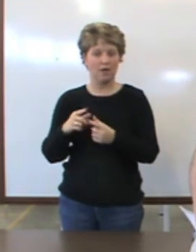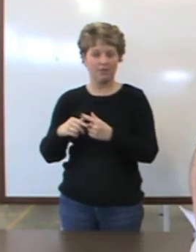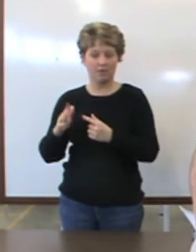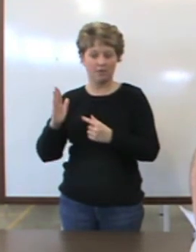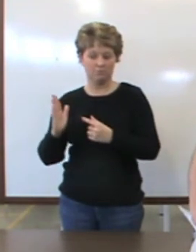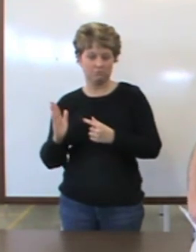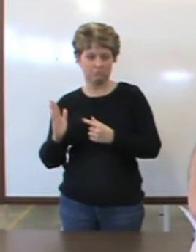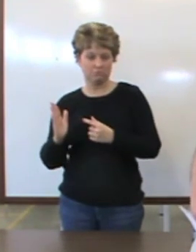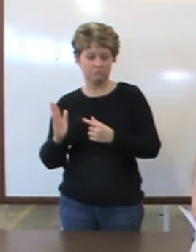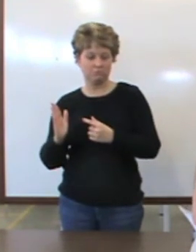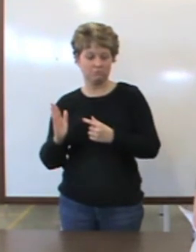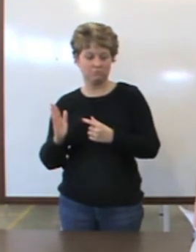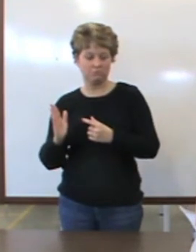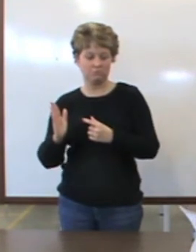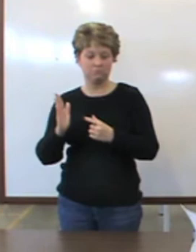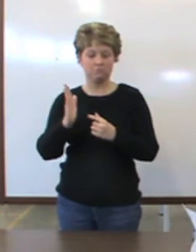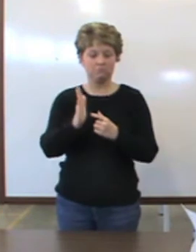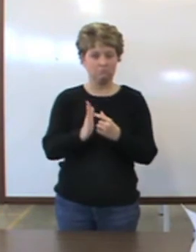go this way,